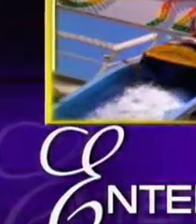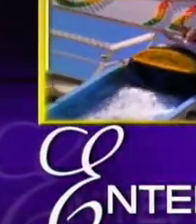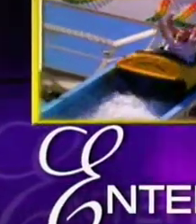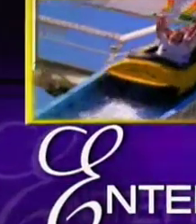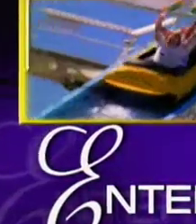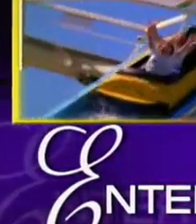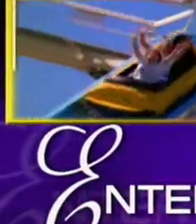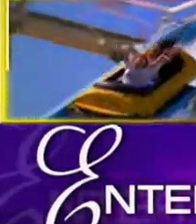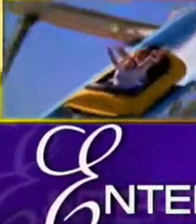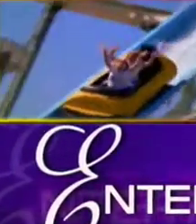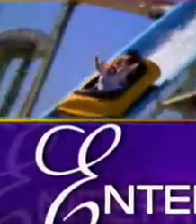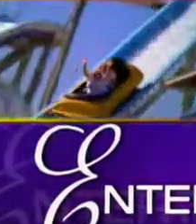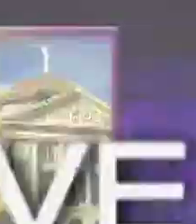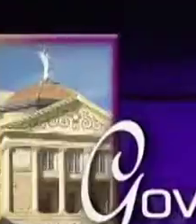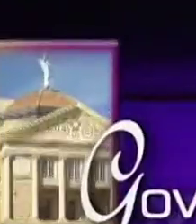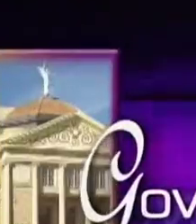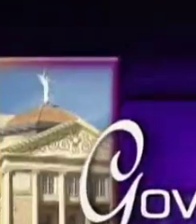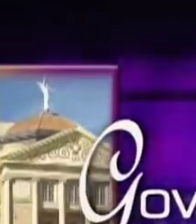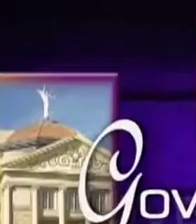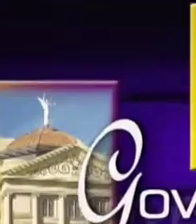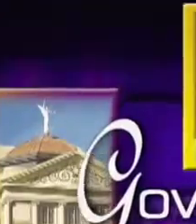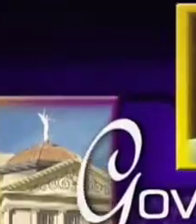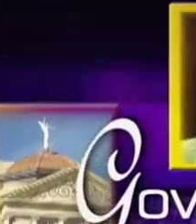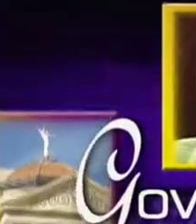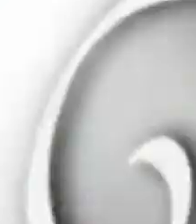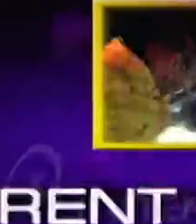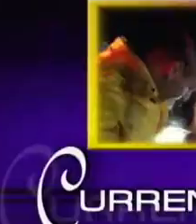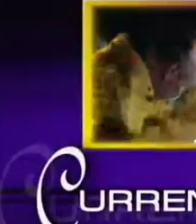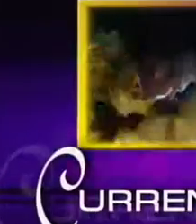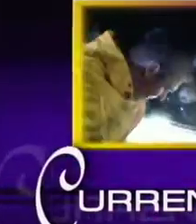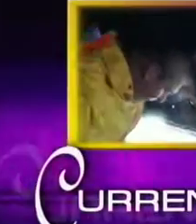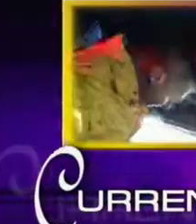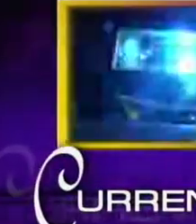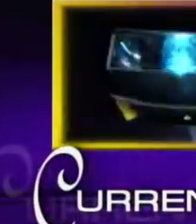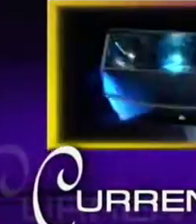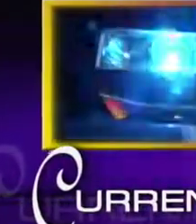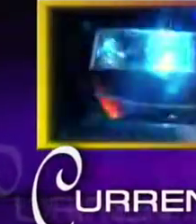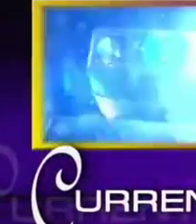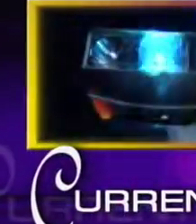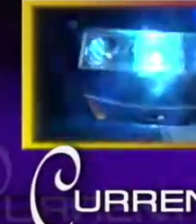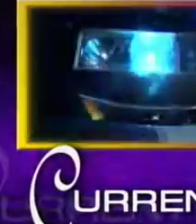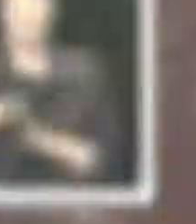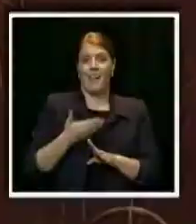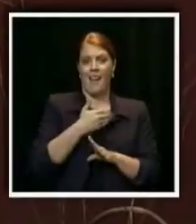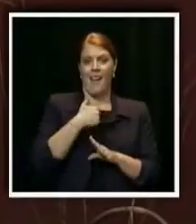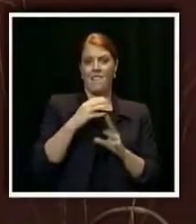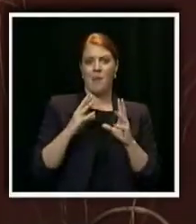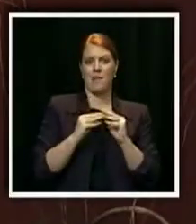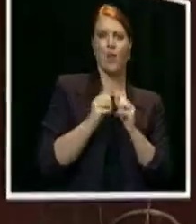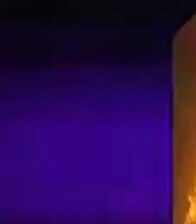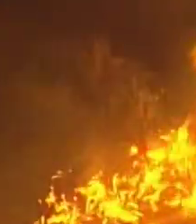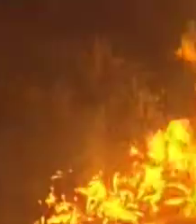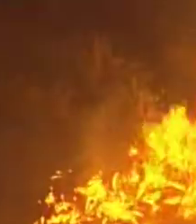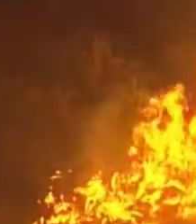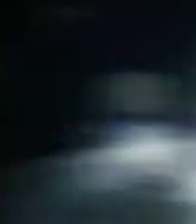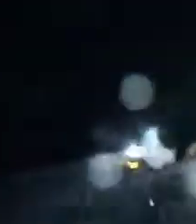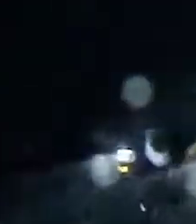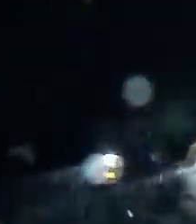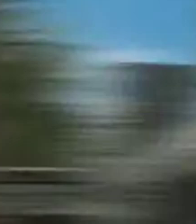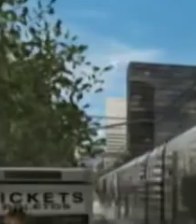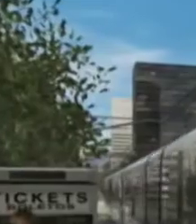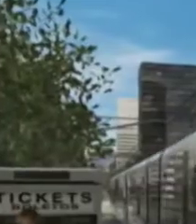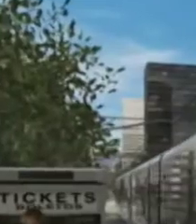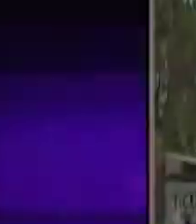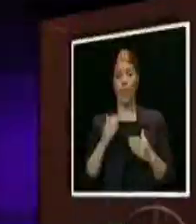entertainment. Your government. Current affairs and safety. What we have dealt with in